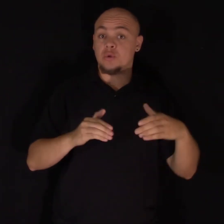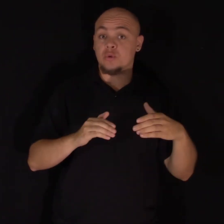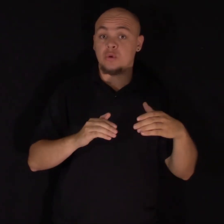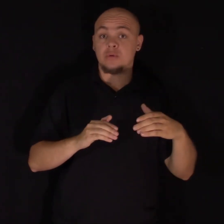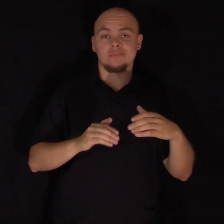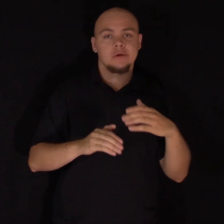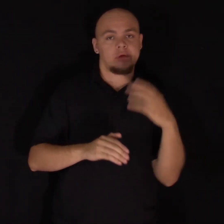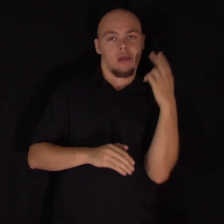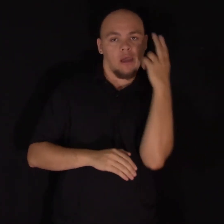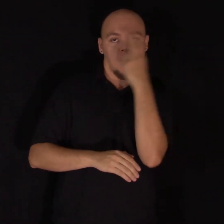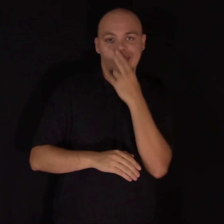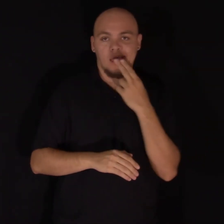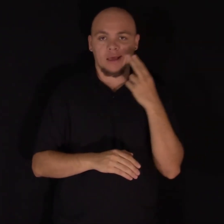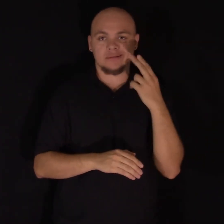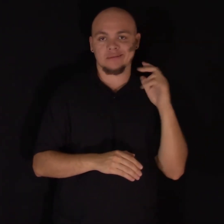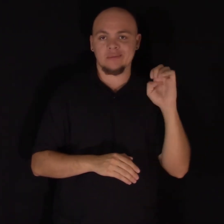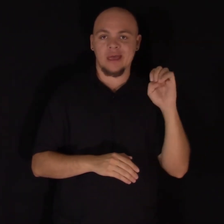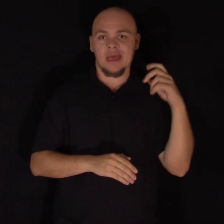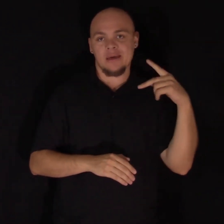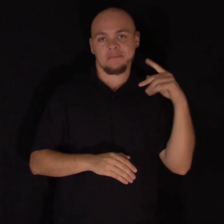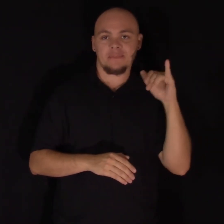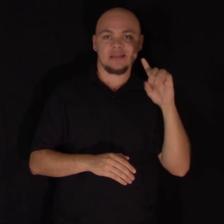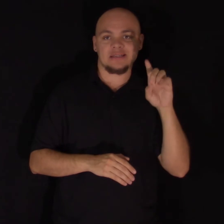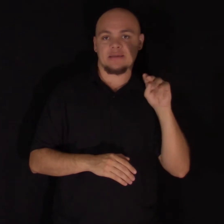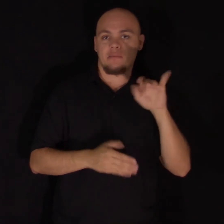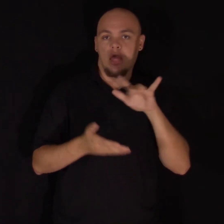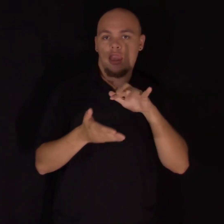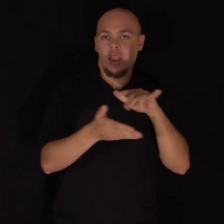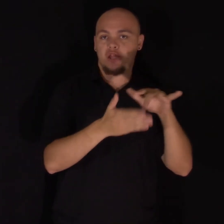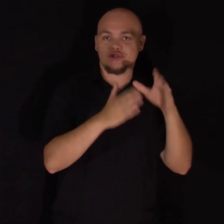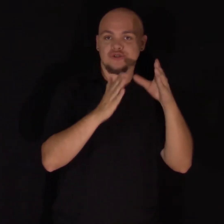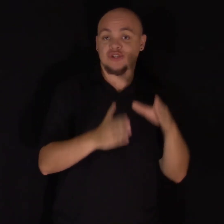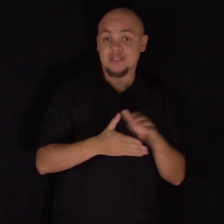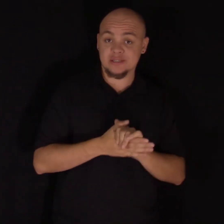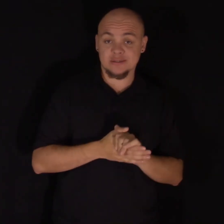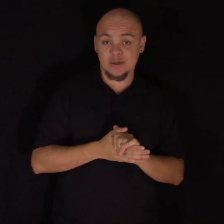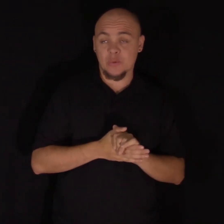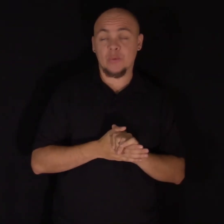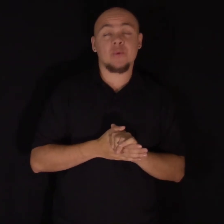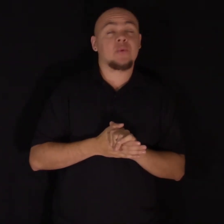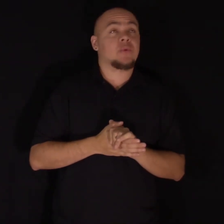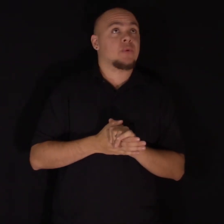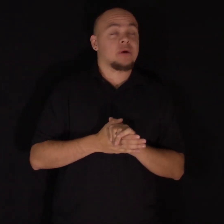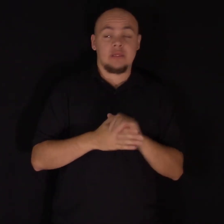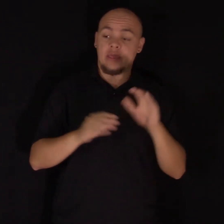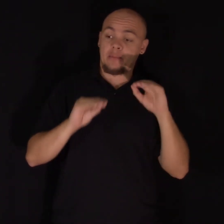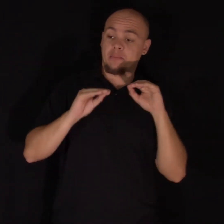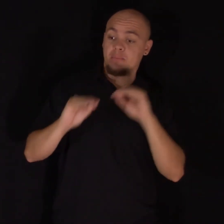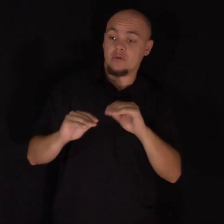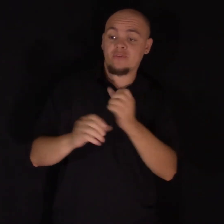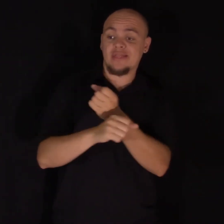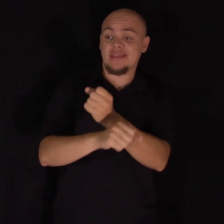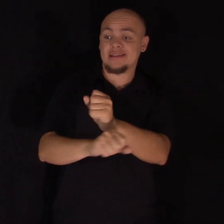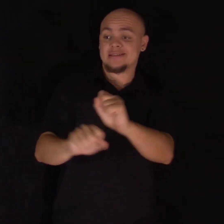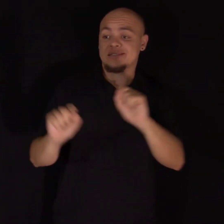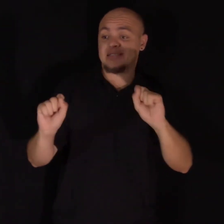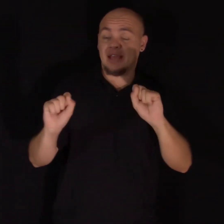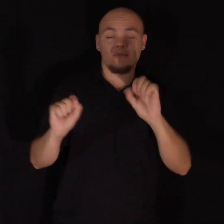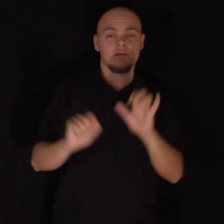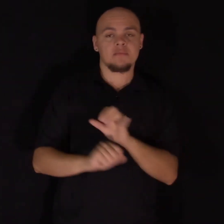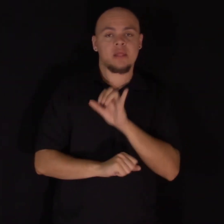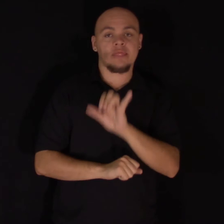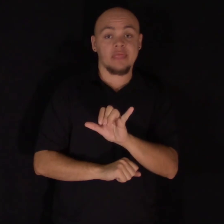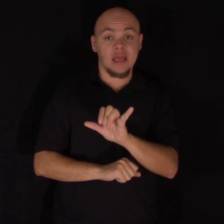handsome epidemiologists ready to go. They move in, they save the day, but that's